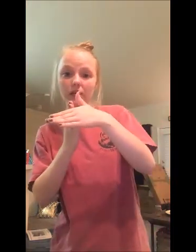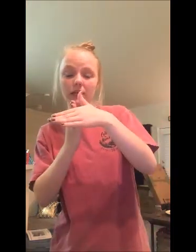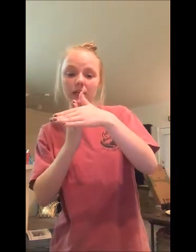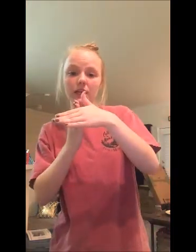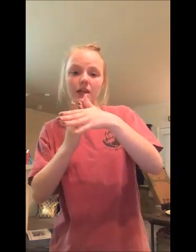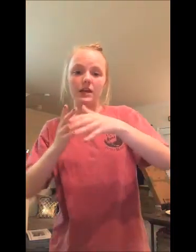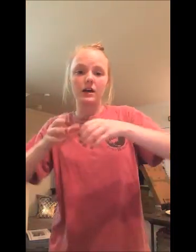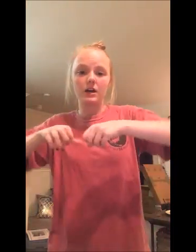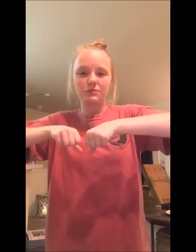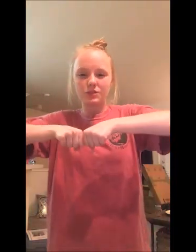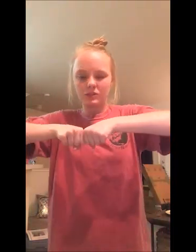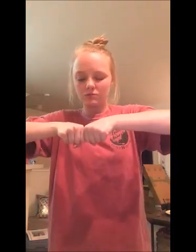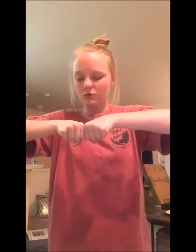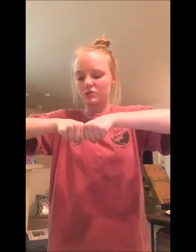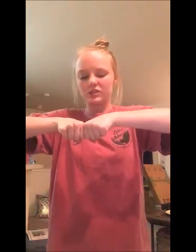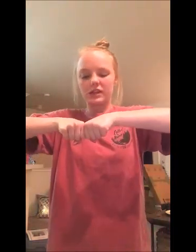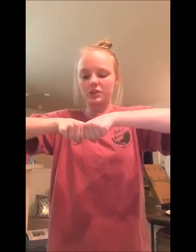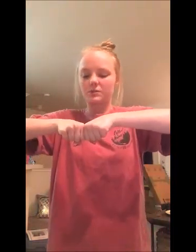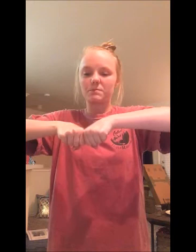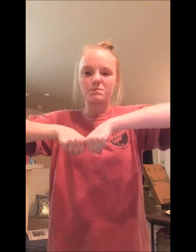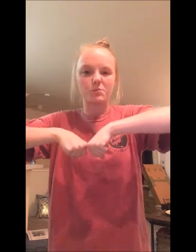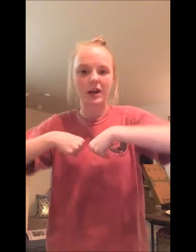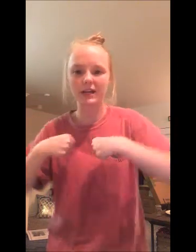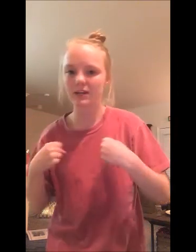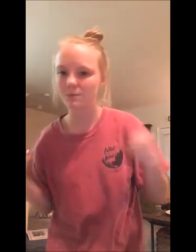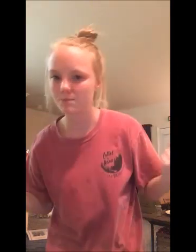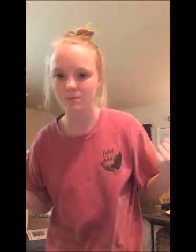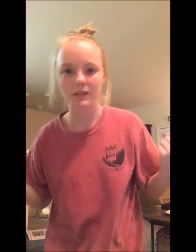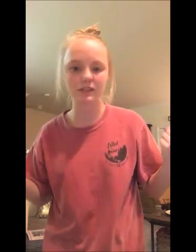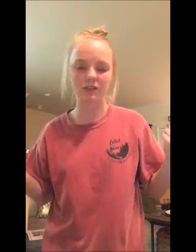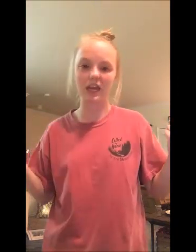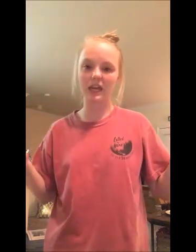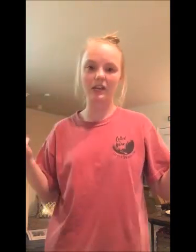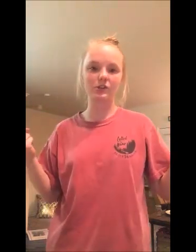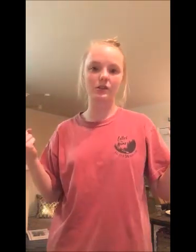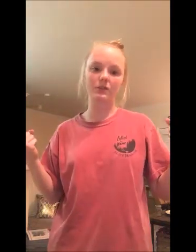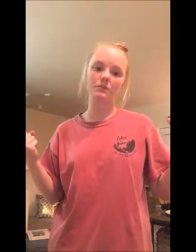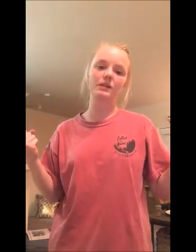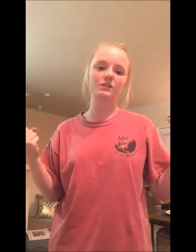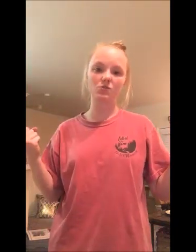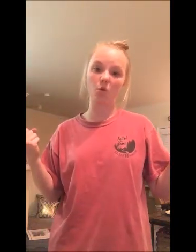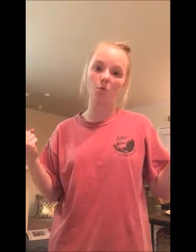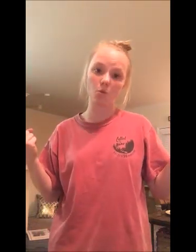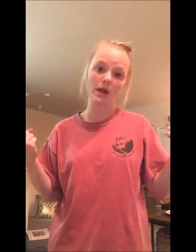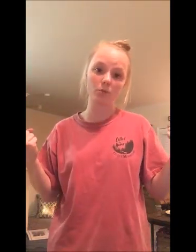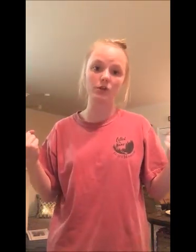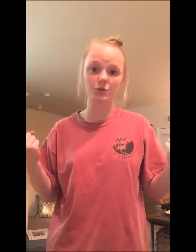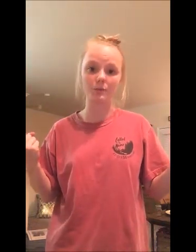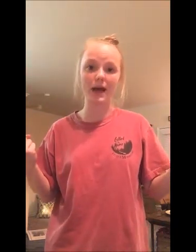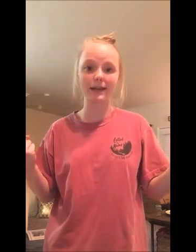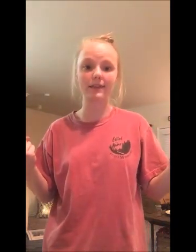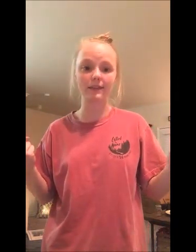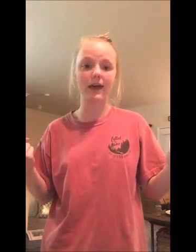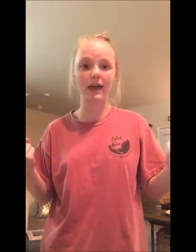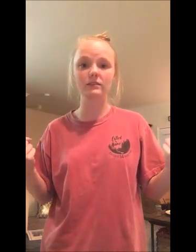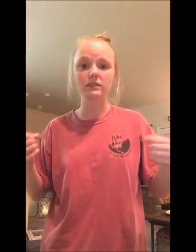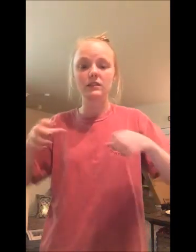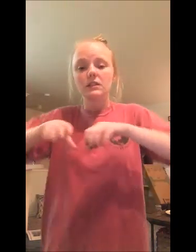broken, just like you're breaking a piece of candy or something, but it's way more traumatic than that.